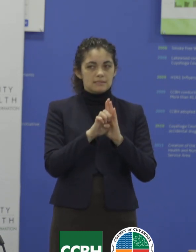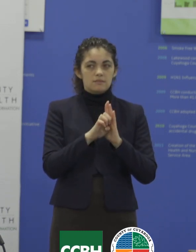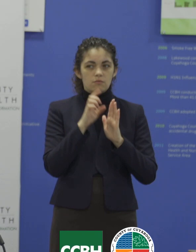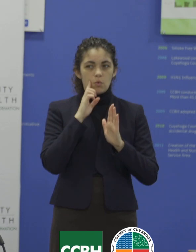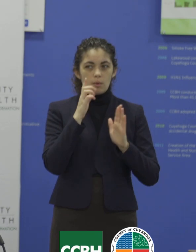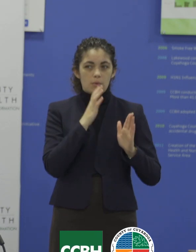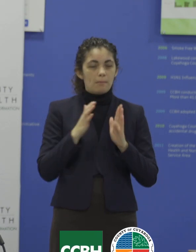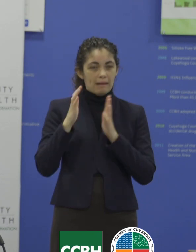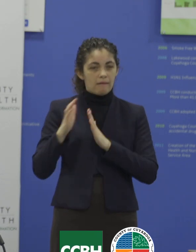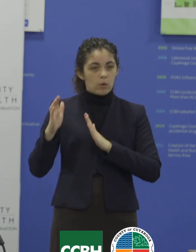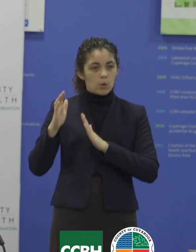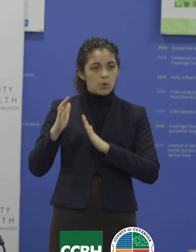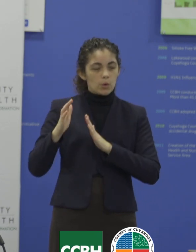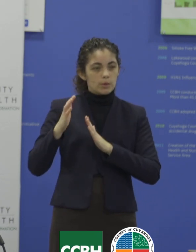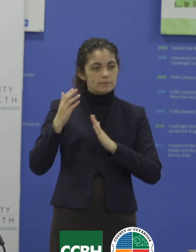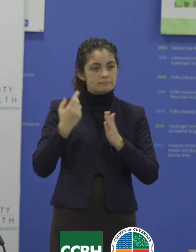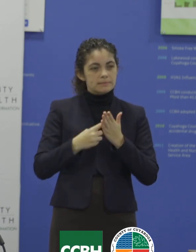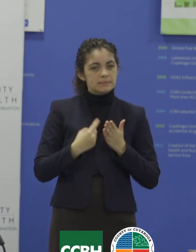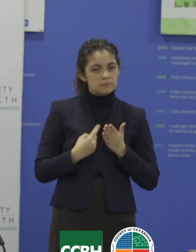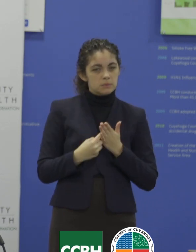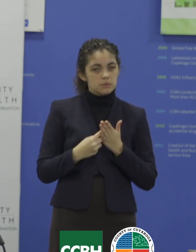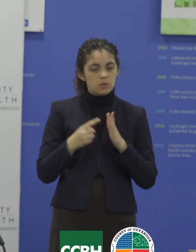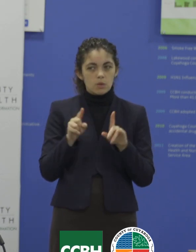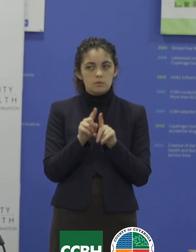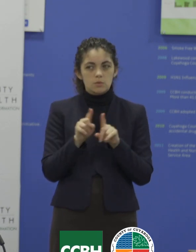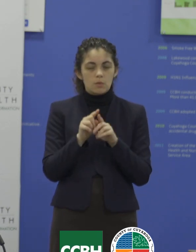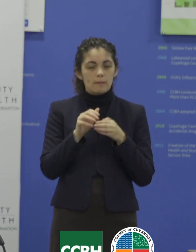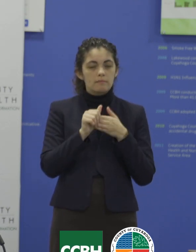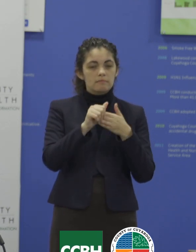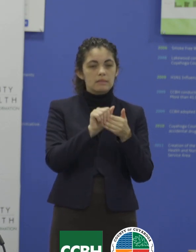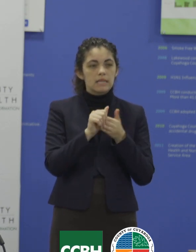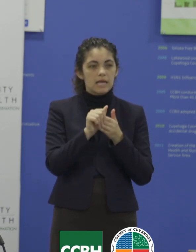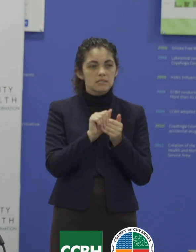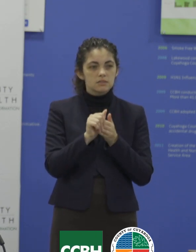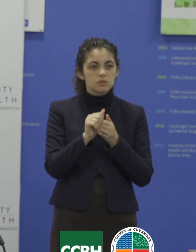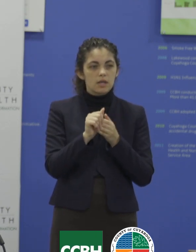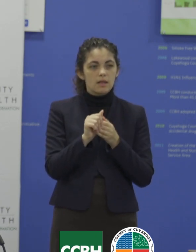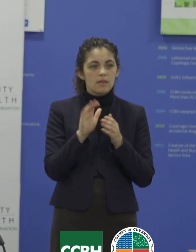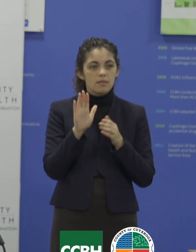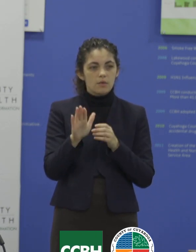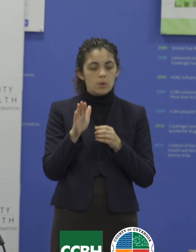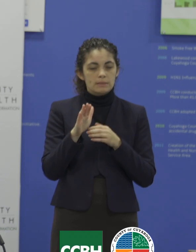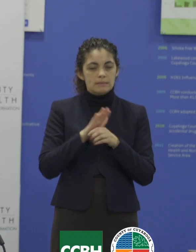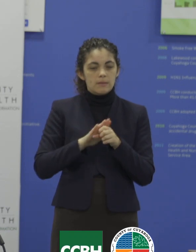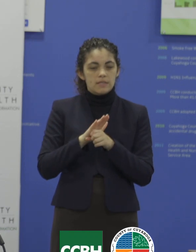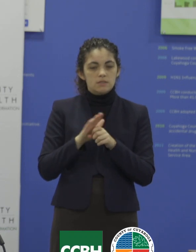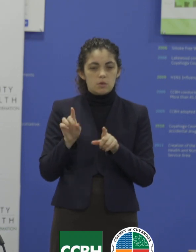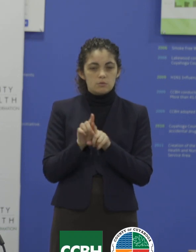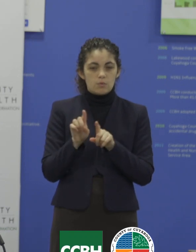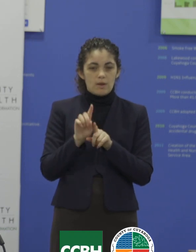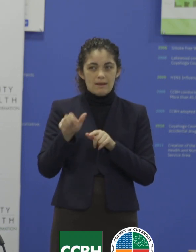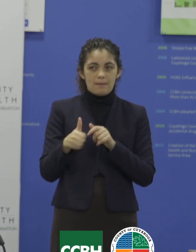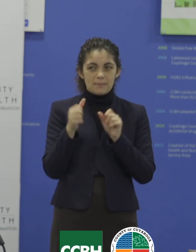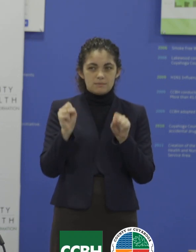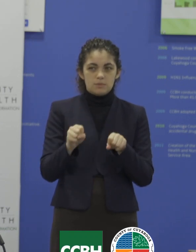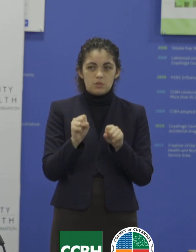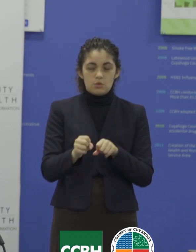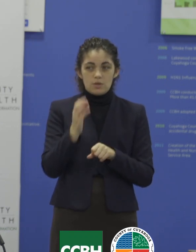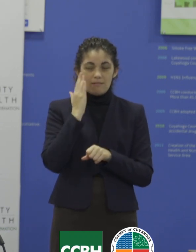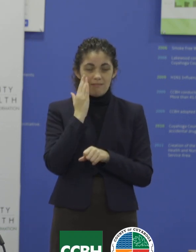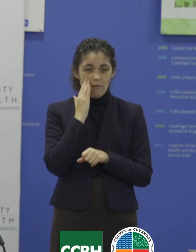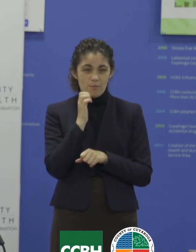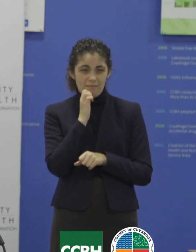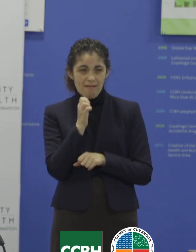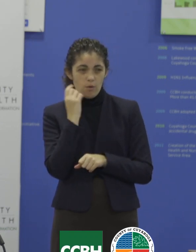preparedness exercises, they typically have the ability to flex their internal space anyway. So again, remember, it's not